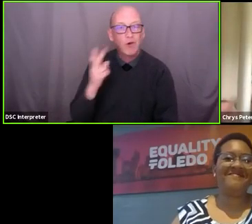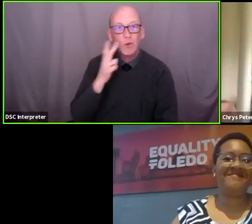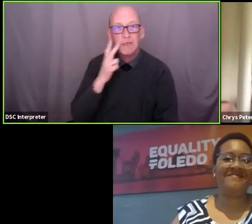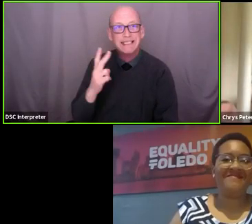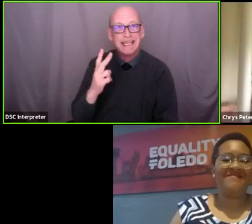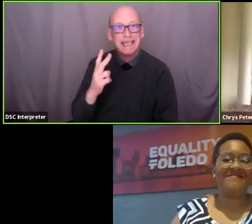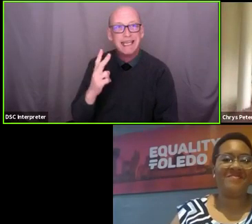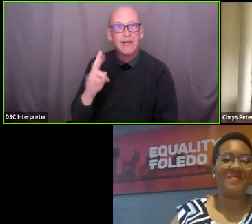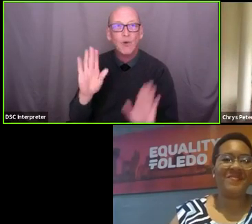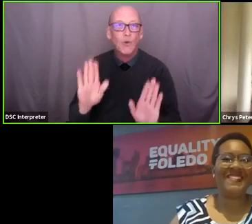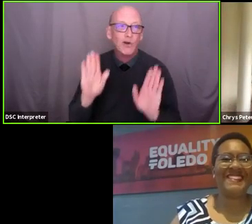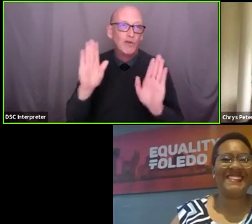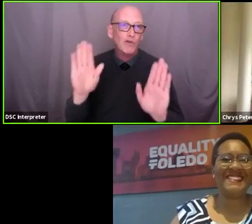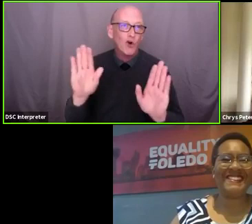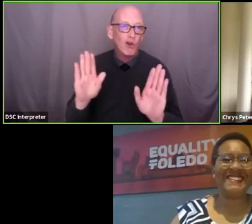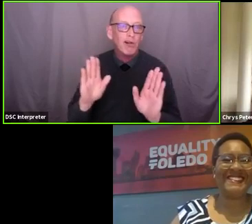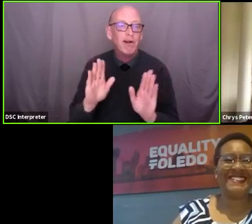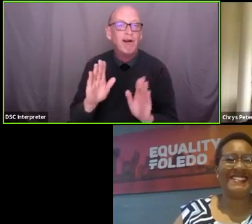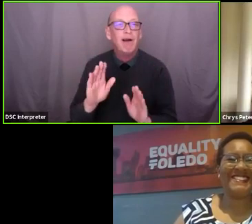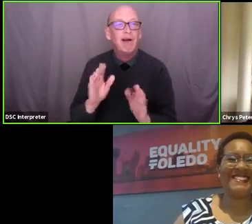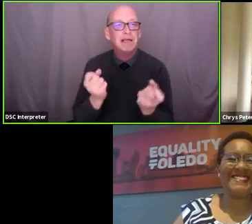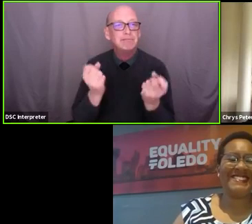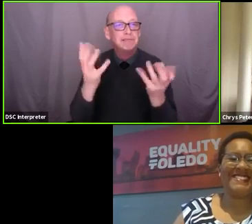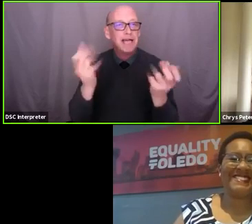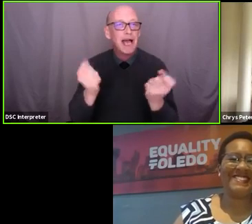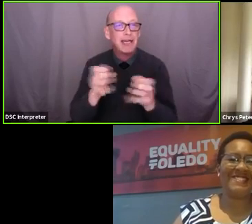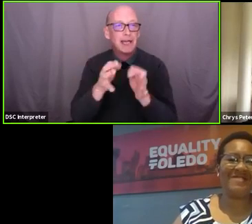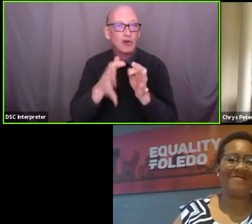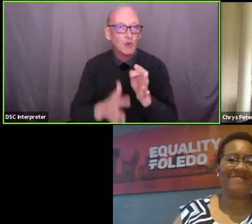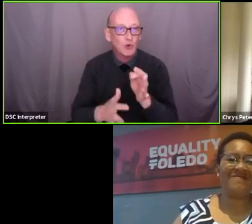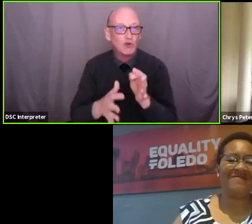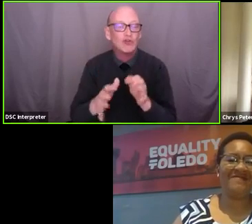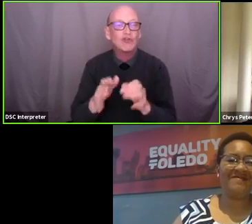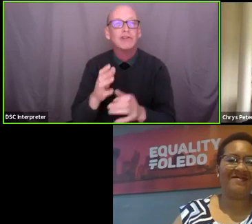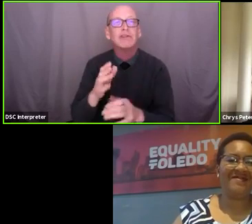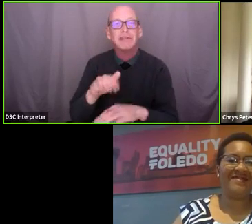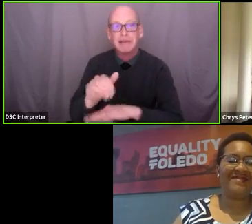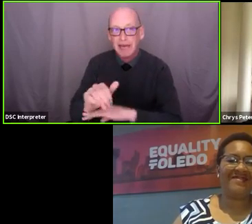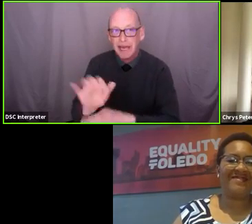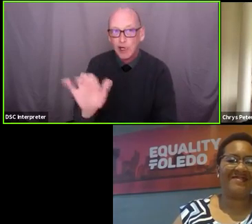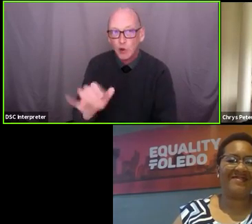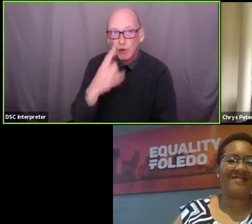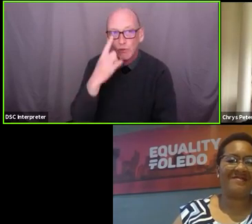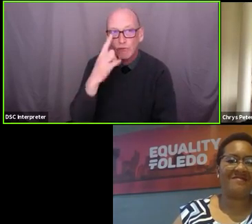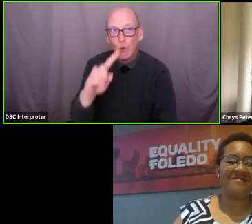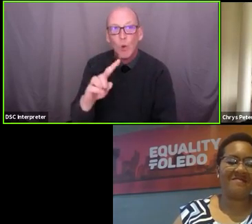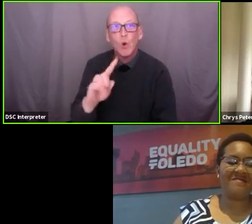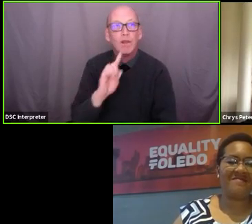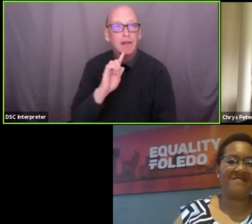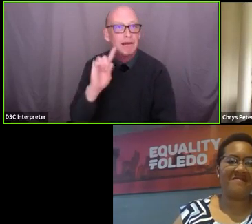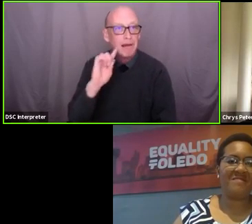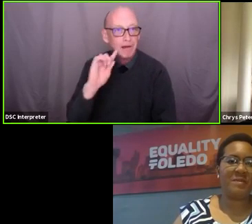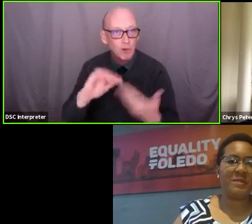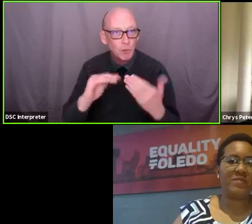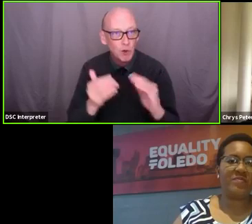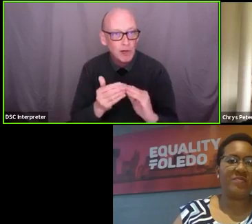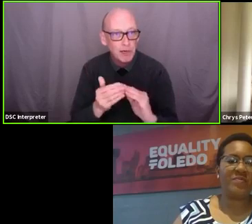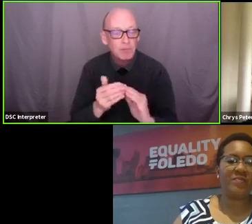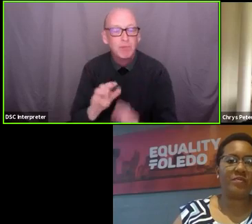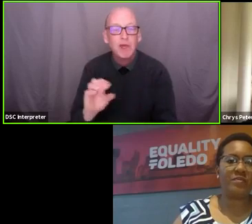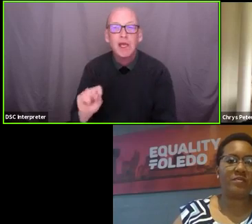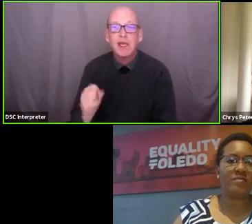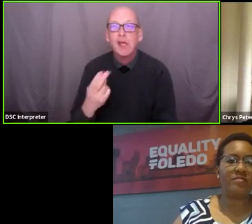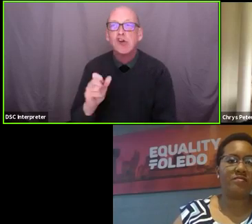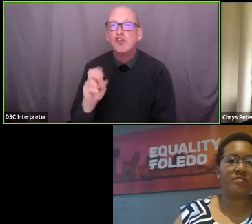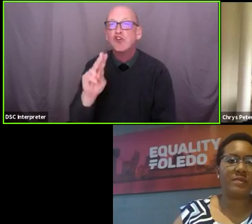our wonderful sign language interpreters tonight for our deaf community. So Sheena, why